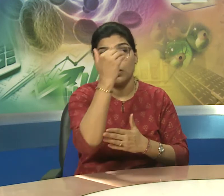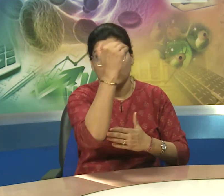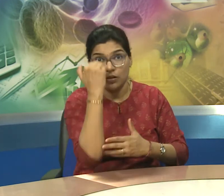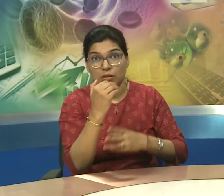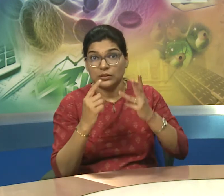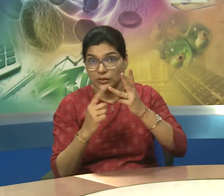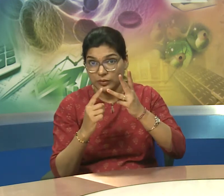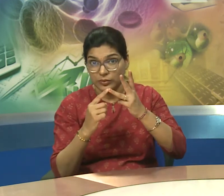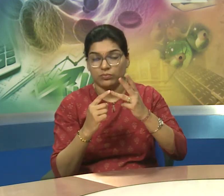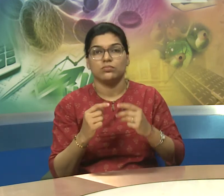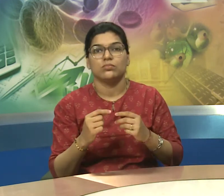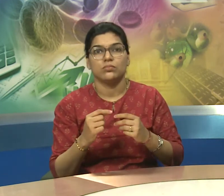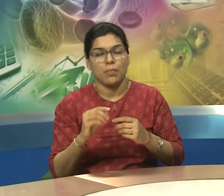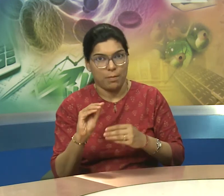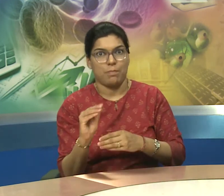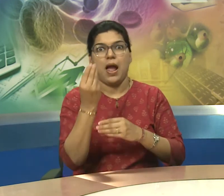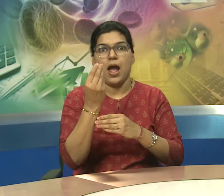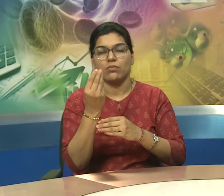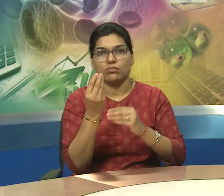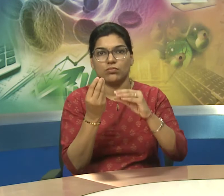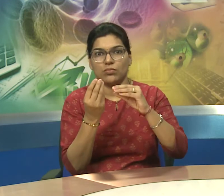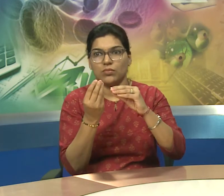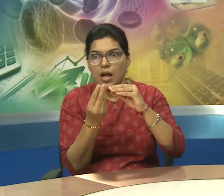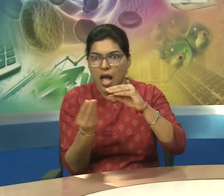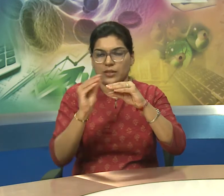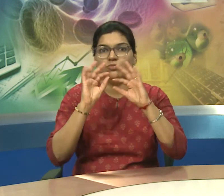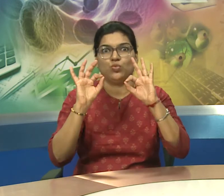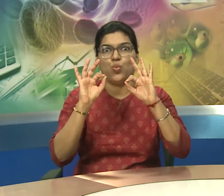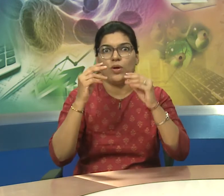Next is risk taking. And the last is grading.